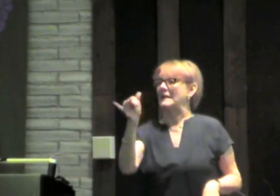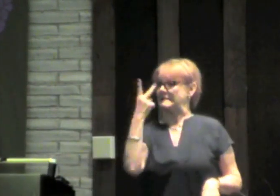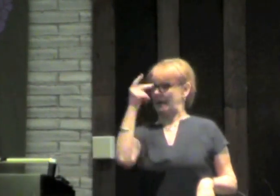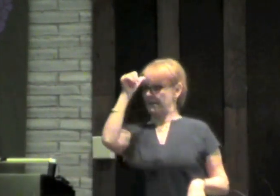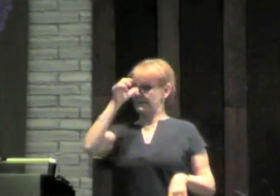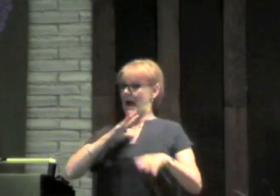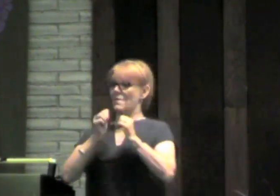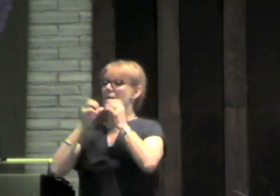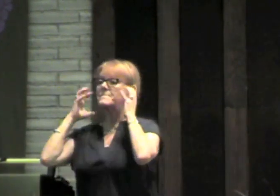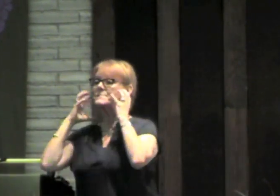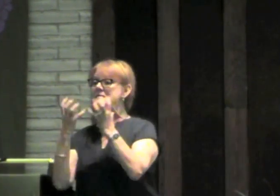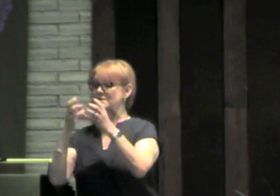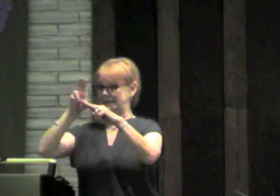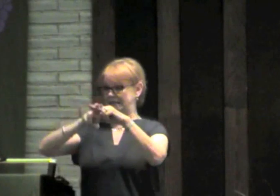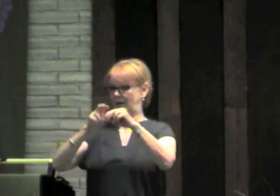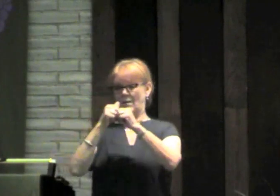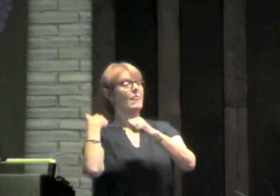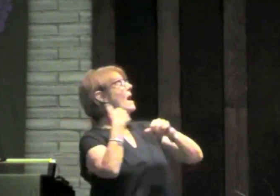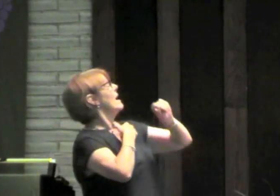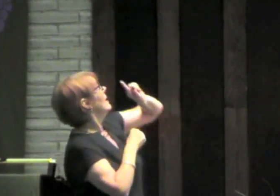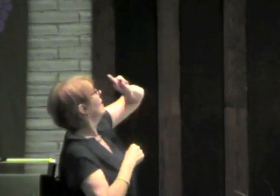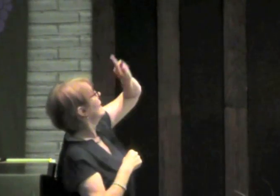This is true Jerusalem food. You see that guy with the big beard?